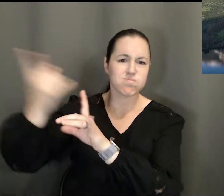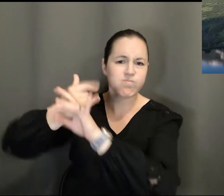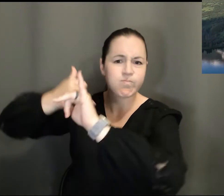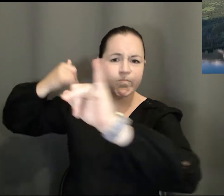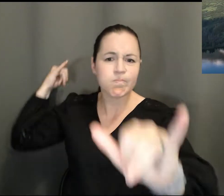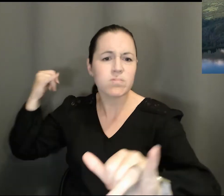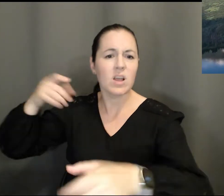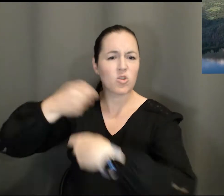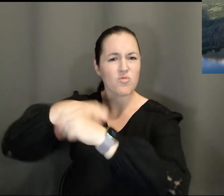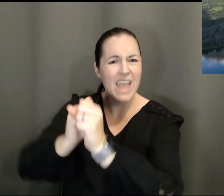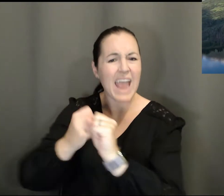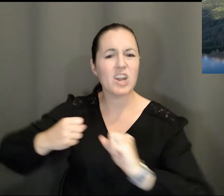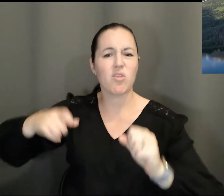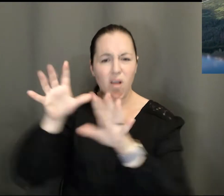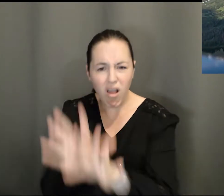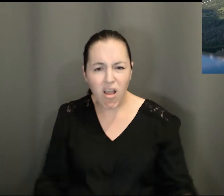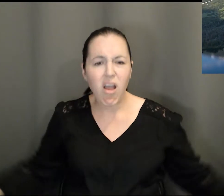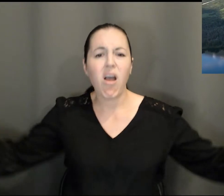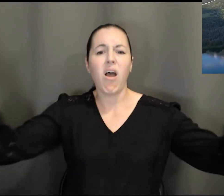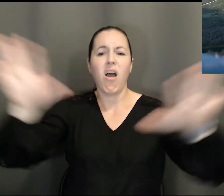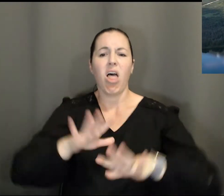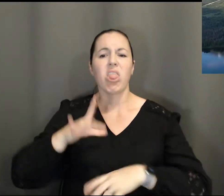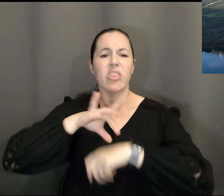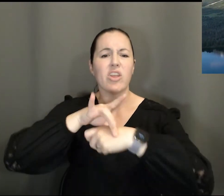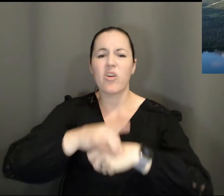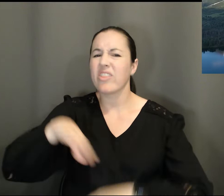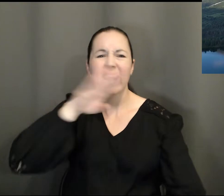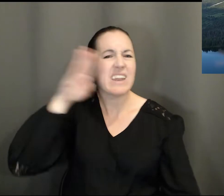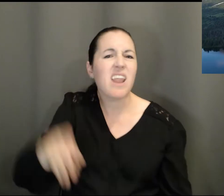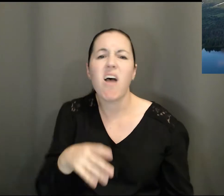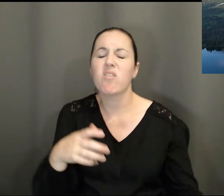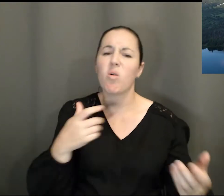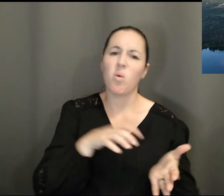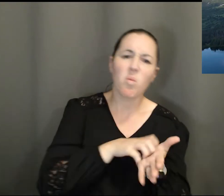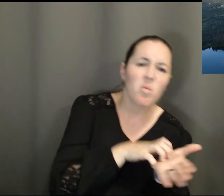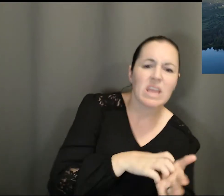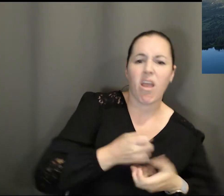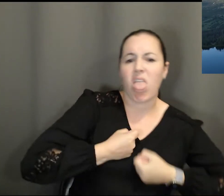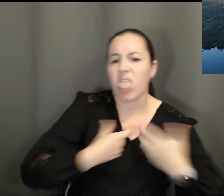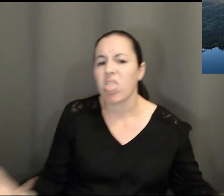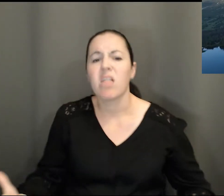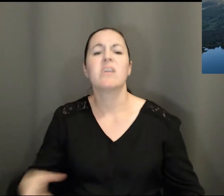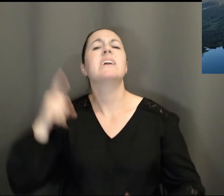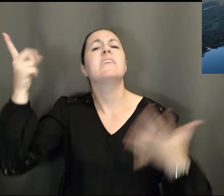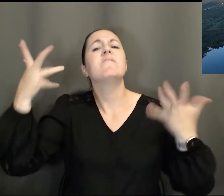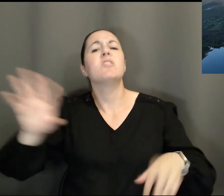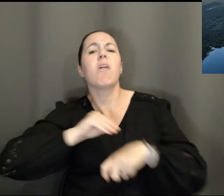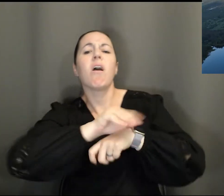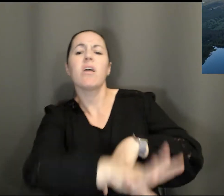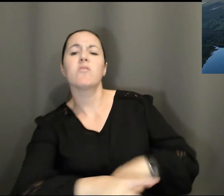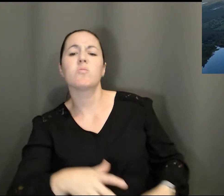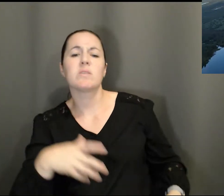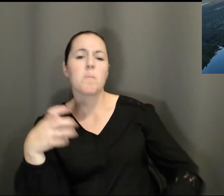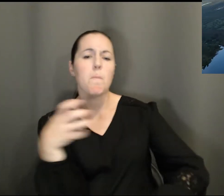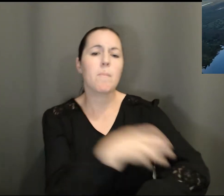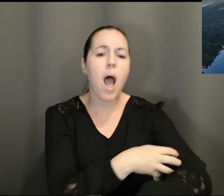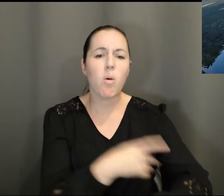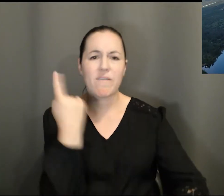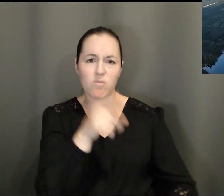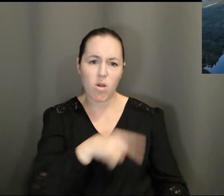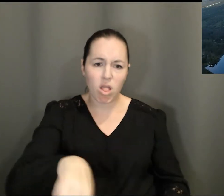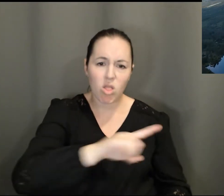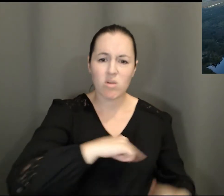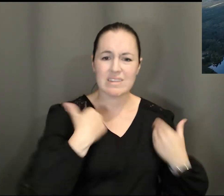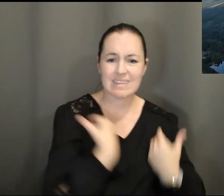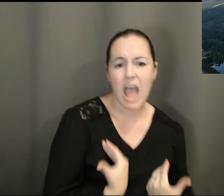weak. Friends, that's really good news. The second thing I'd really like for you to see is that God is all-knowing. He's big. In his bigness,